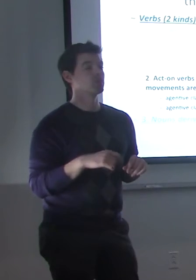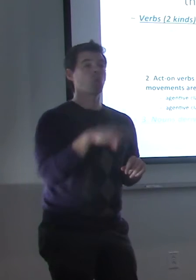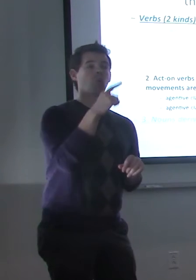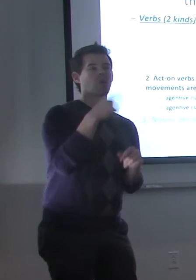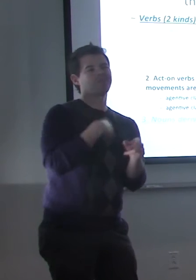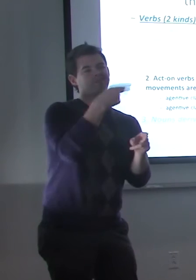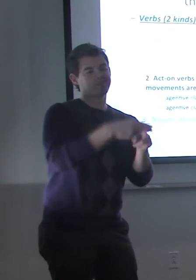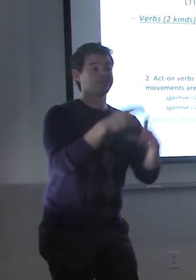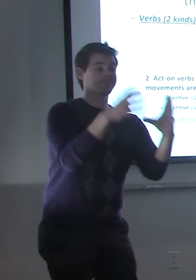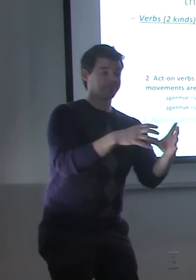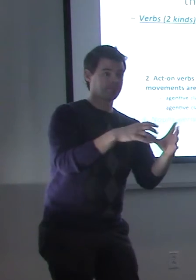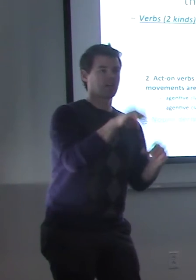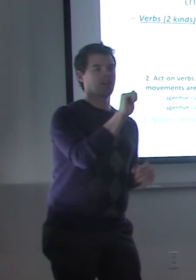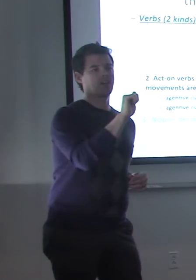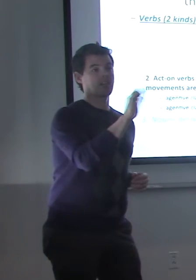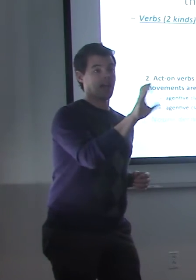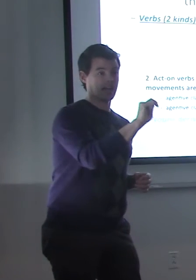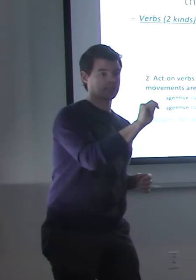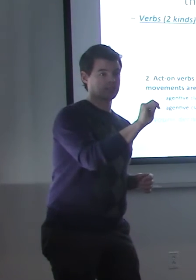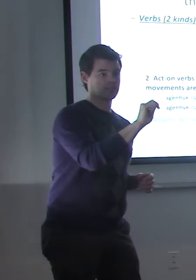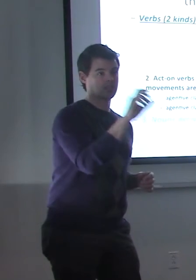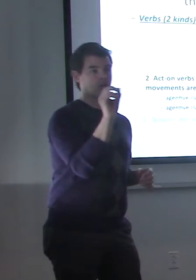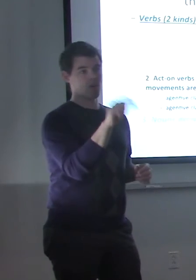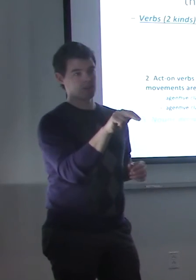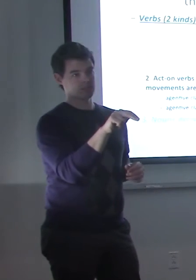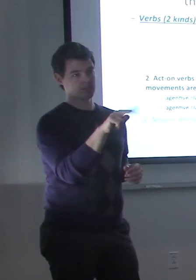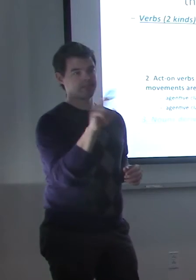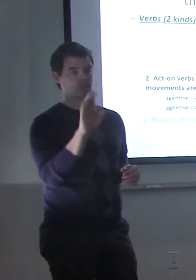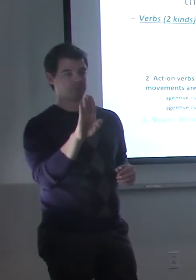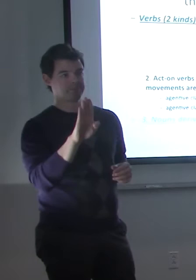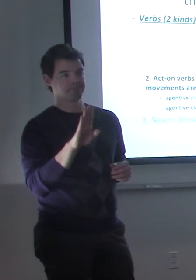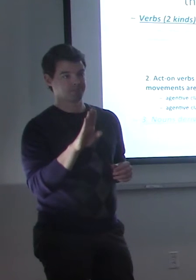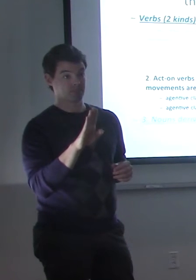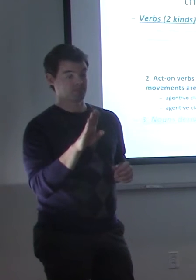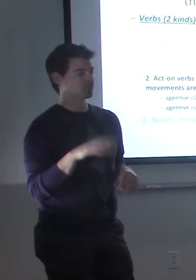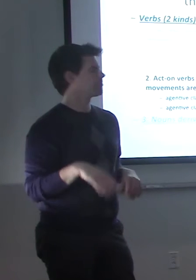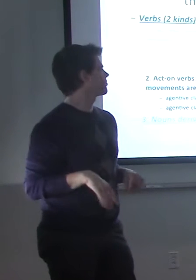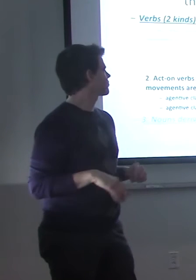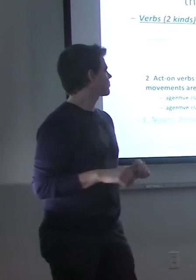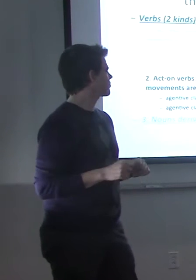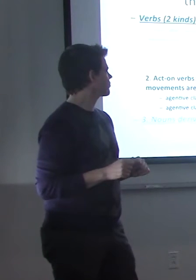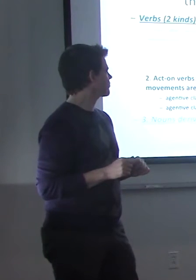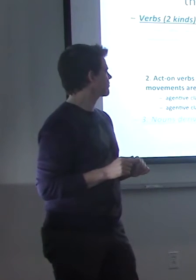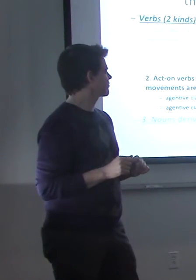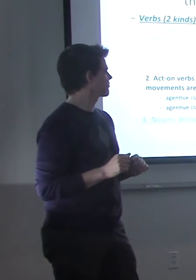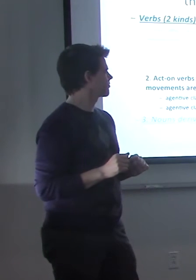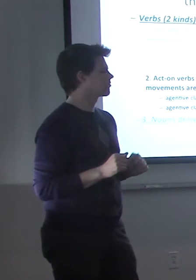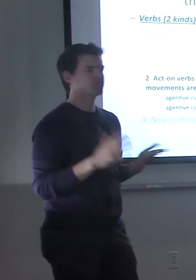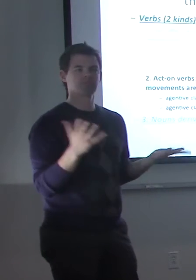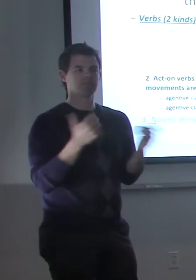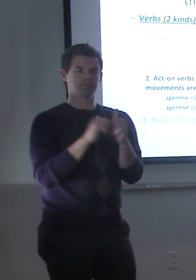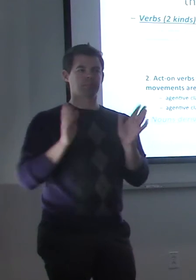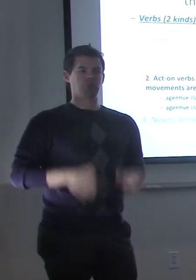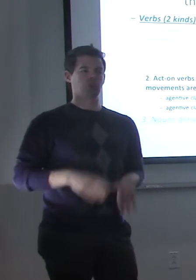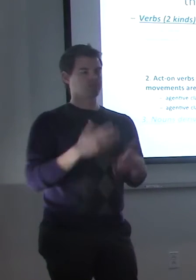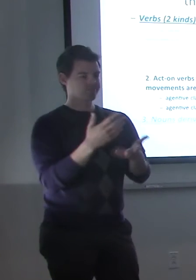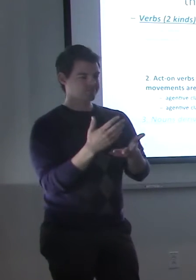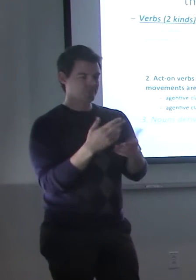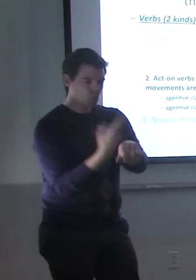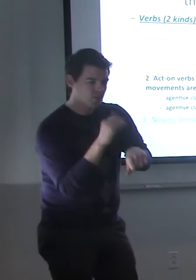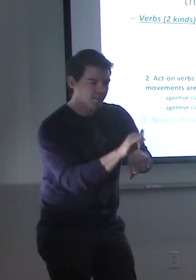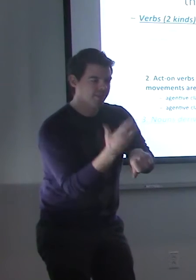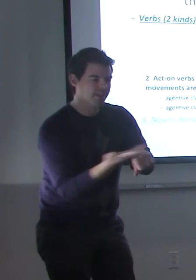act-on verbs. And these are verbs that show the typical way that you engage with